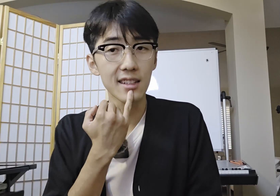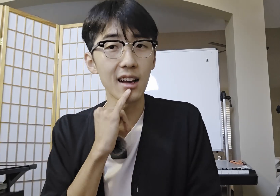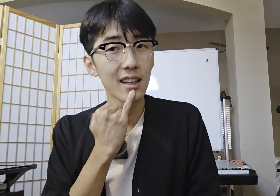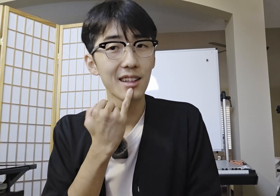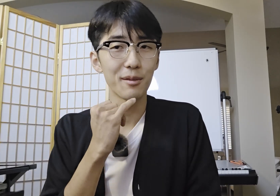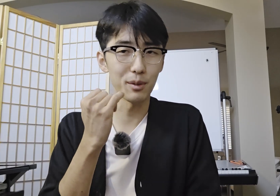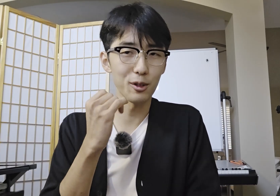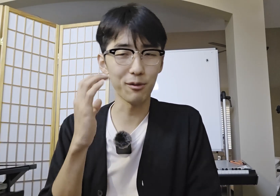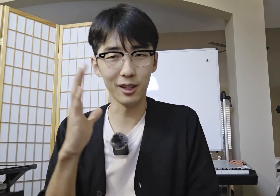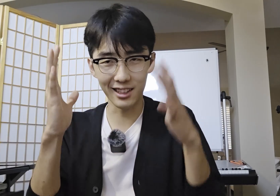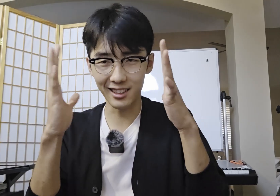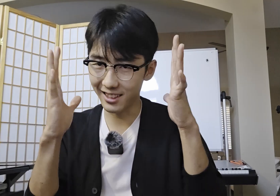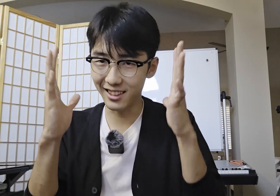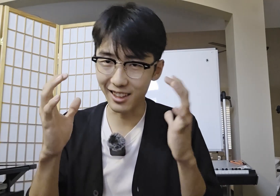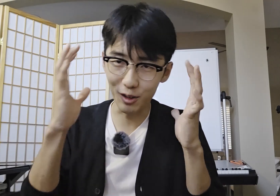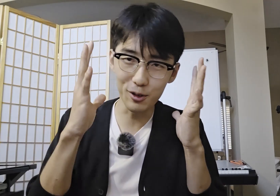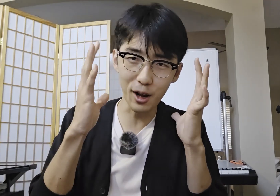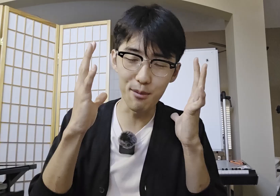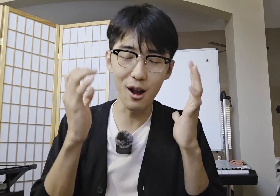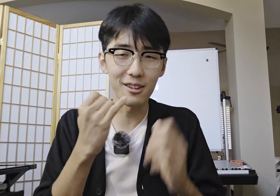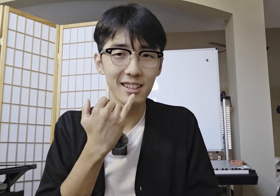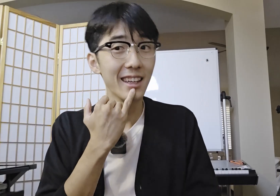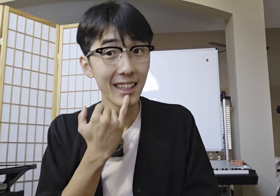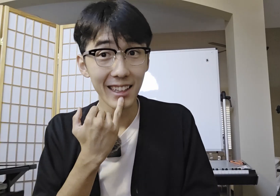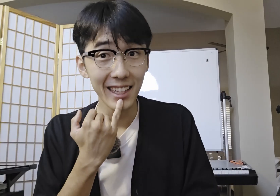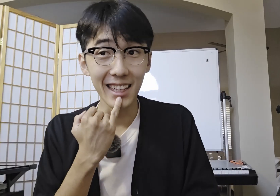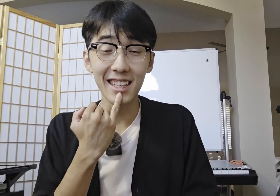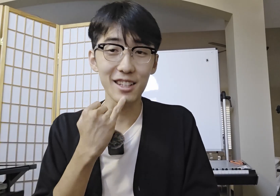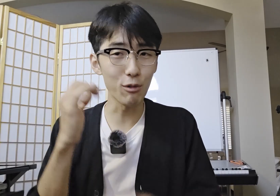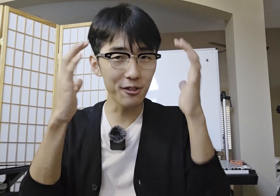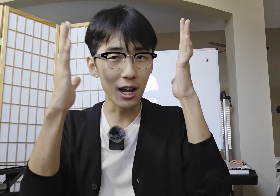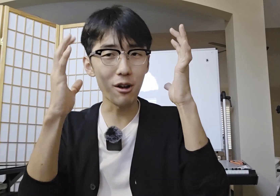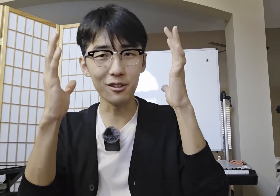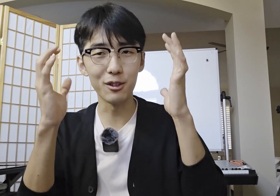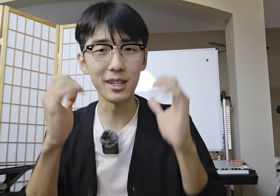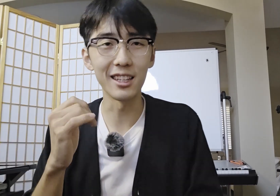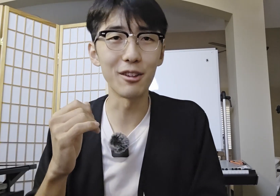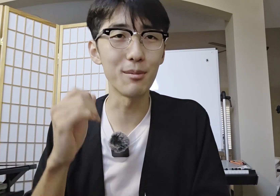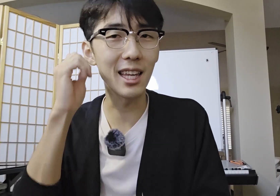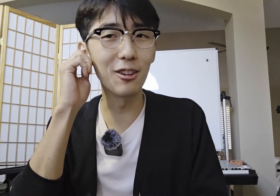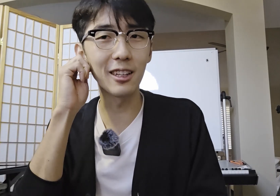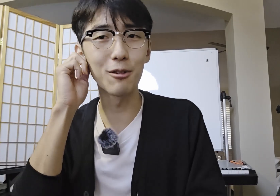ka?" But you have to use your eyebrows. "In desu ka?" Raise your eyebrows a little bit, to make it look like a